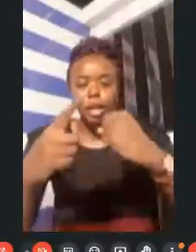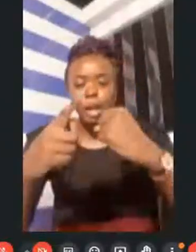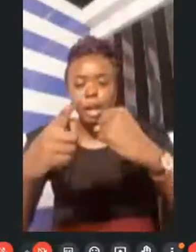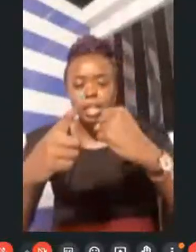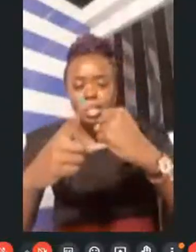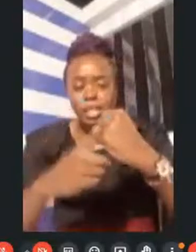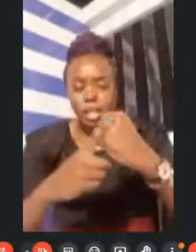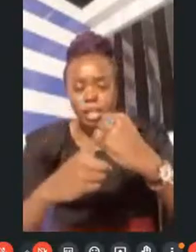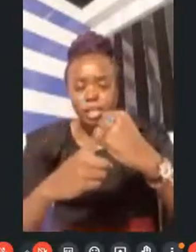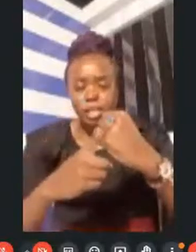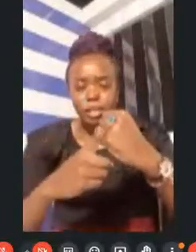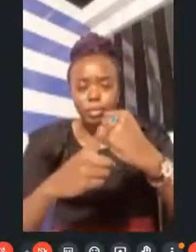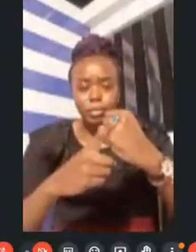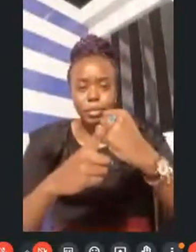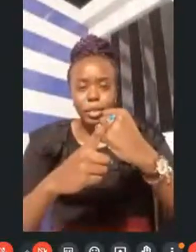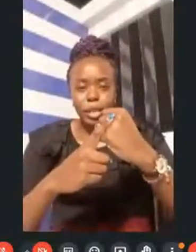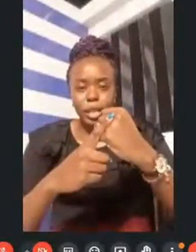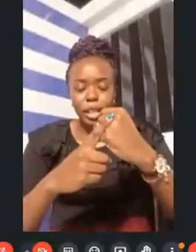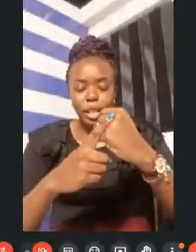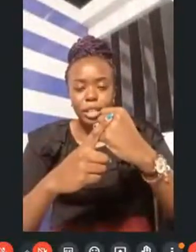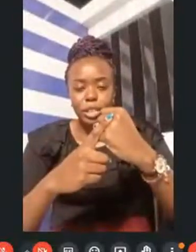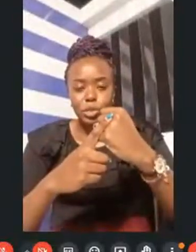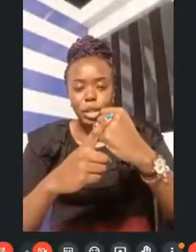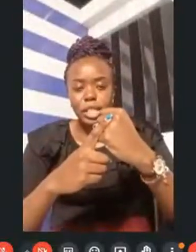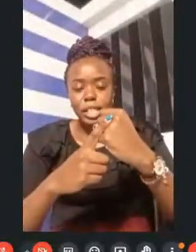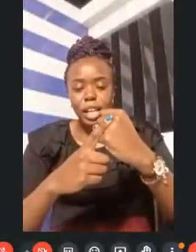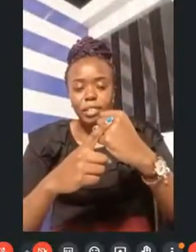26, 2 and your number 6.